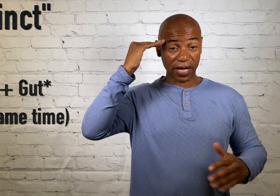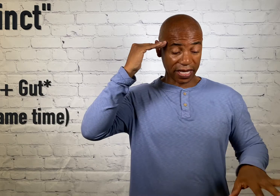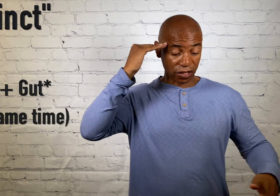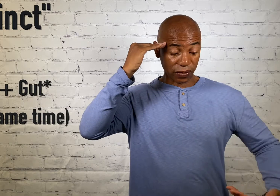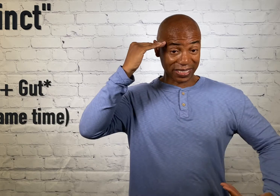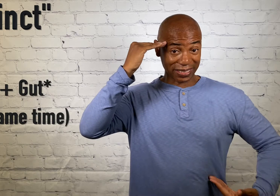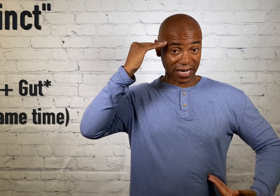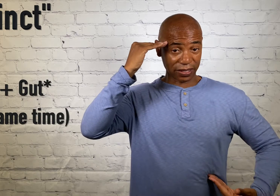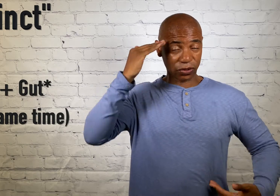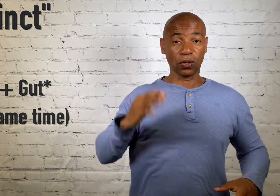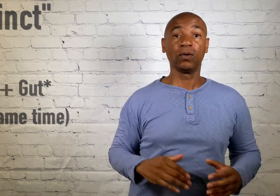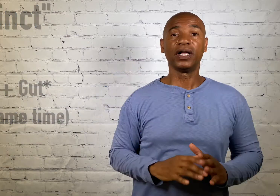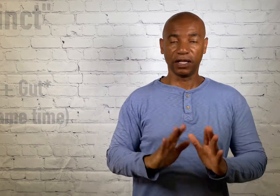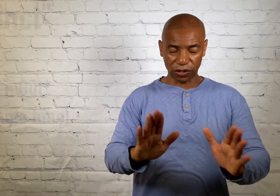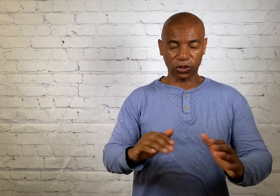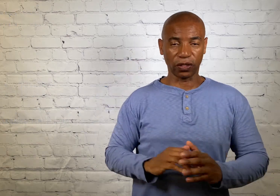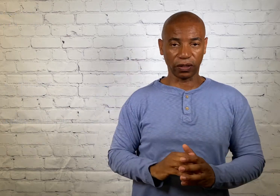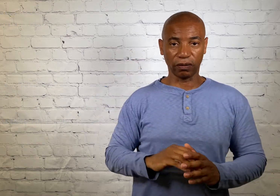the other one is gut. So let me show you.